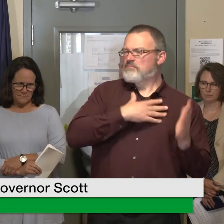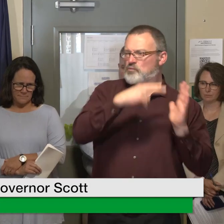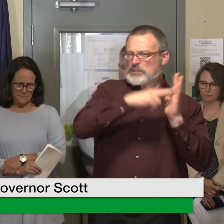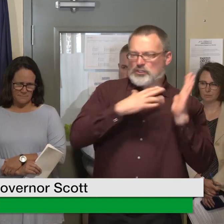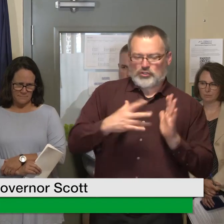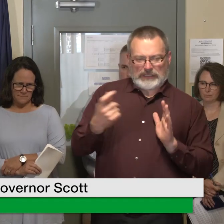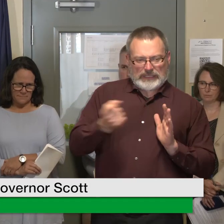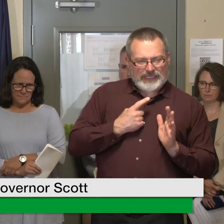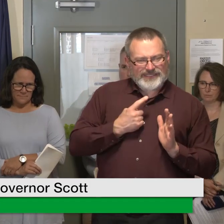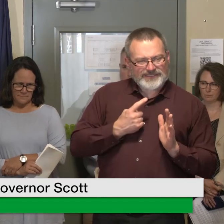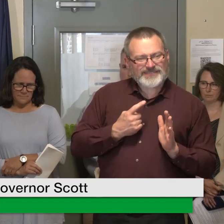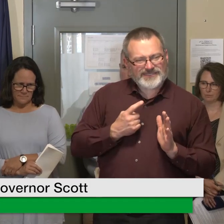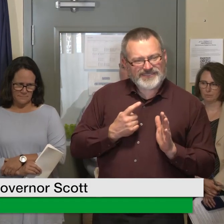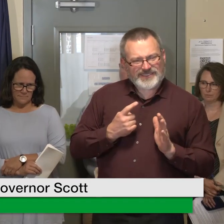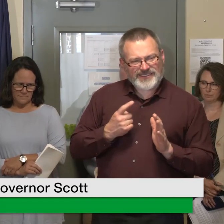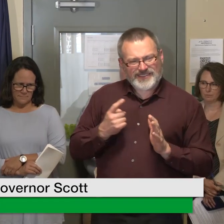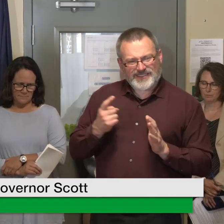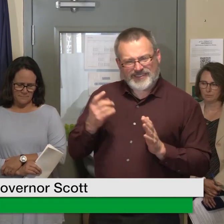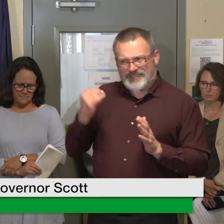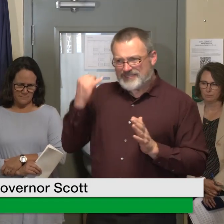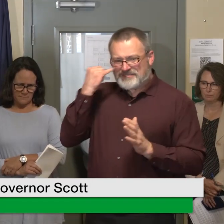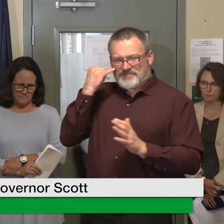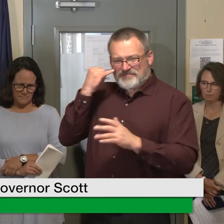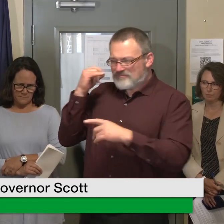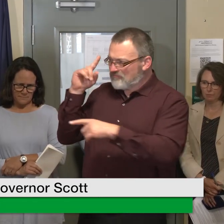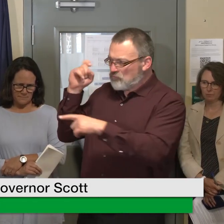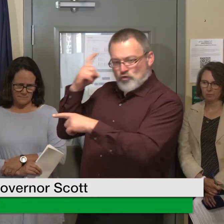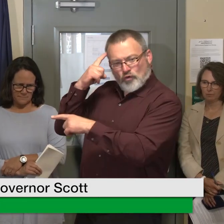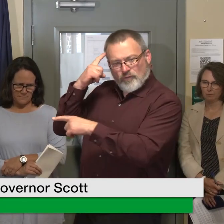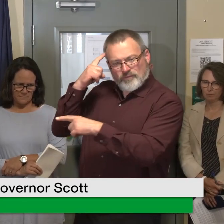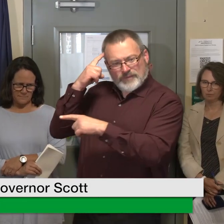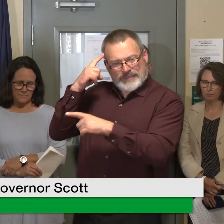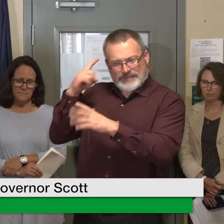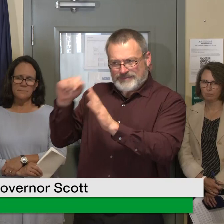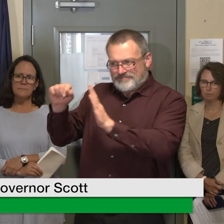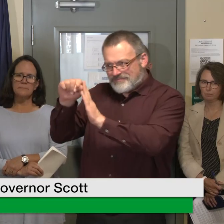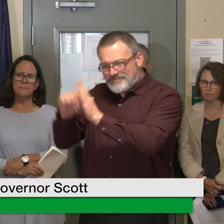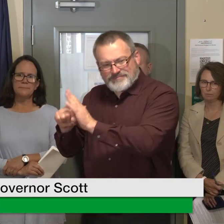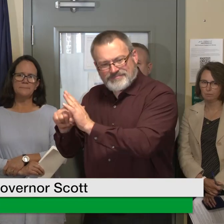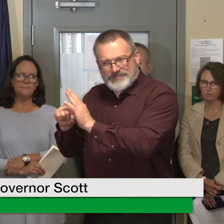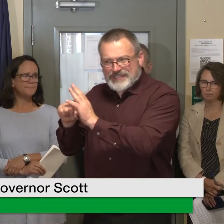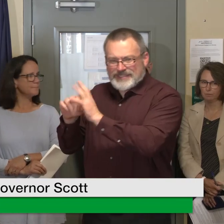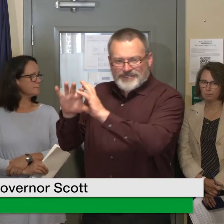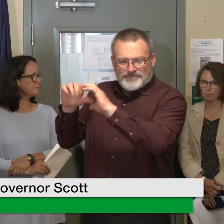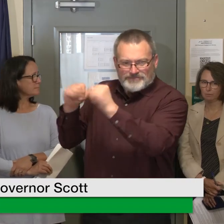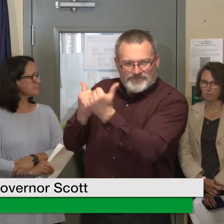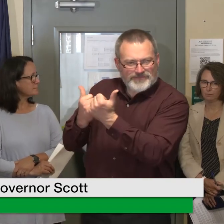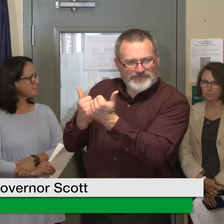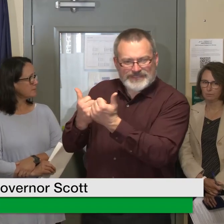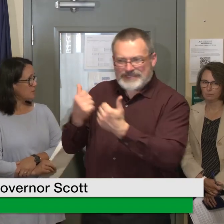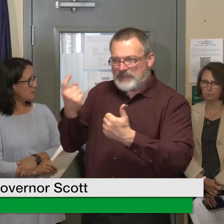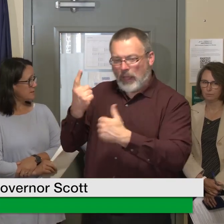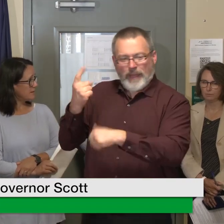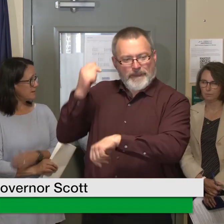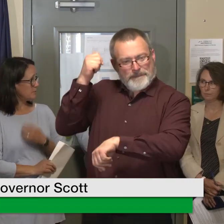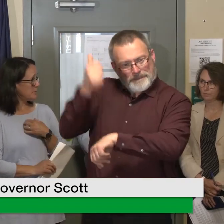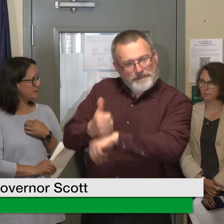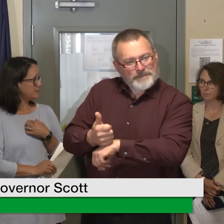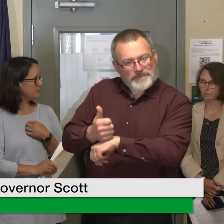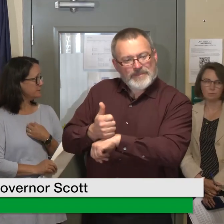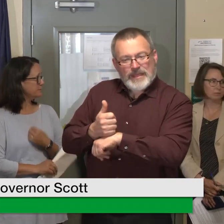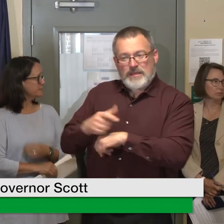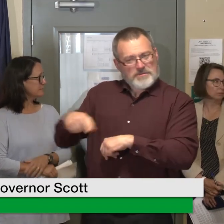some government, is there some state group that is forming, or, you know, are some people dedicated to this